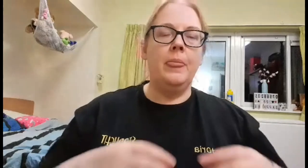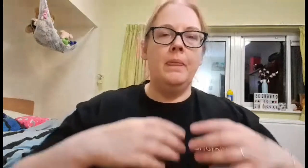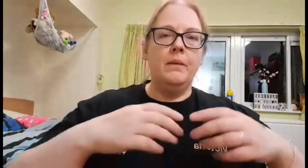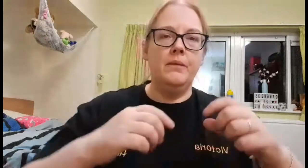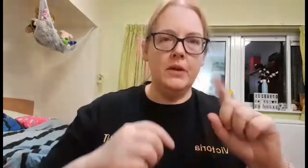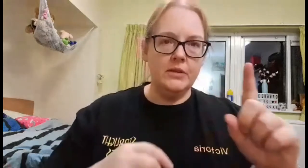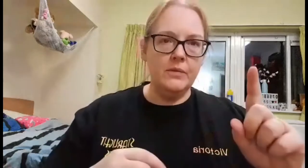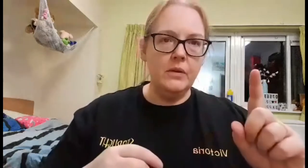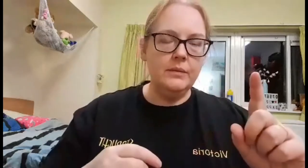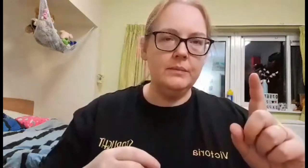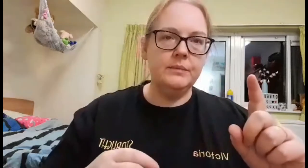first of all,